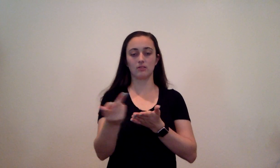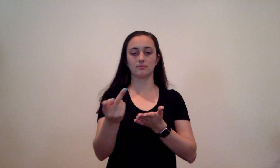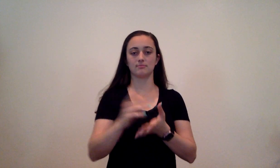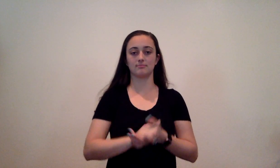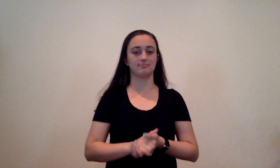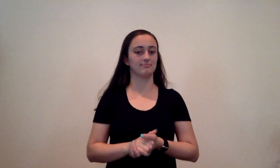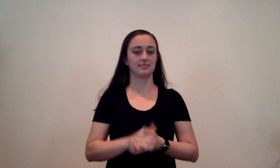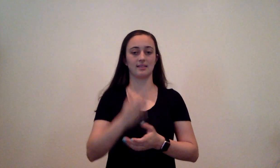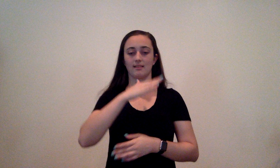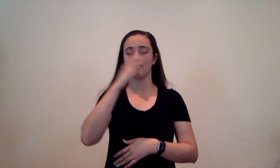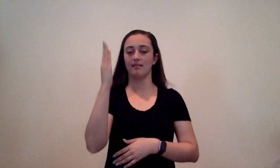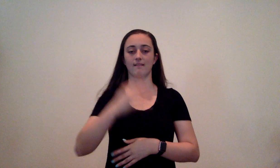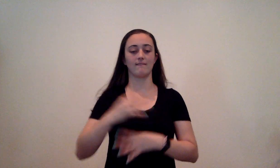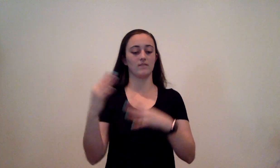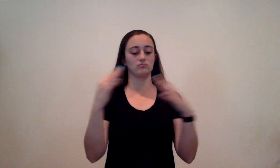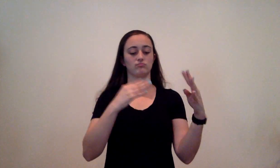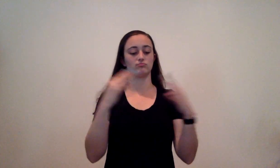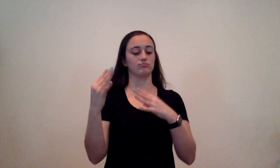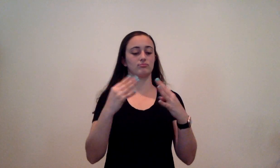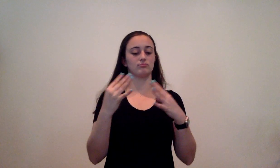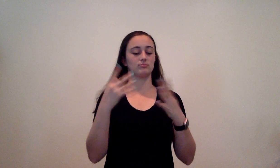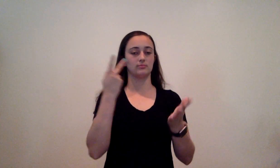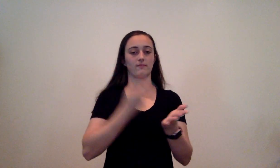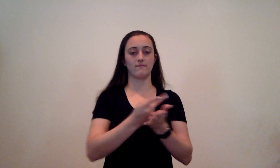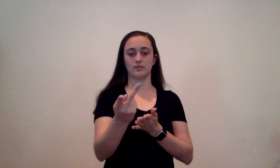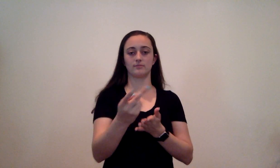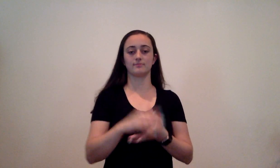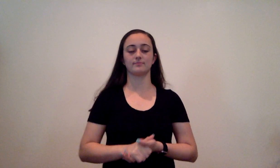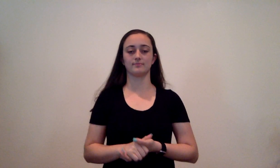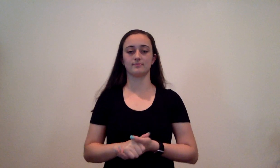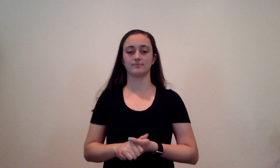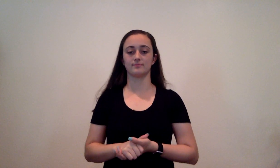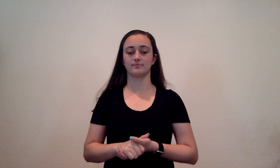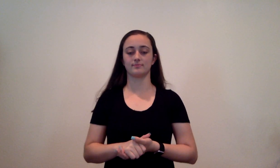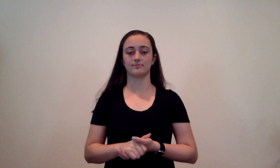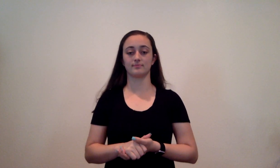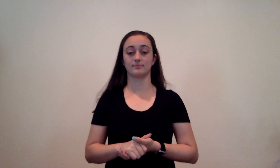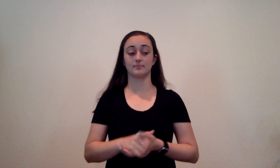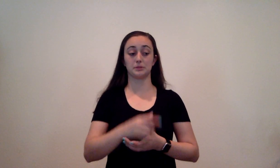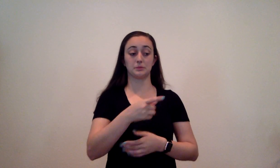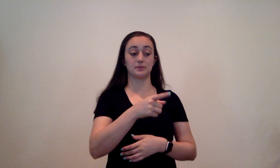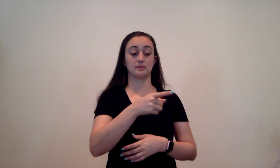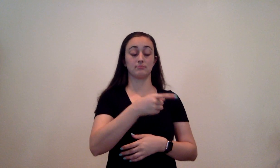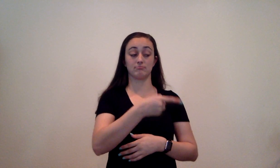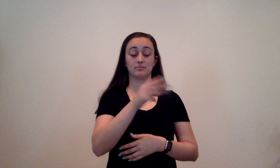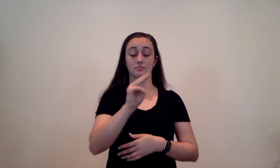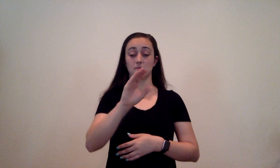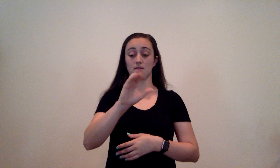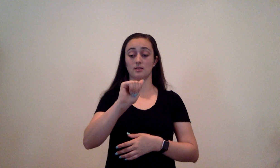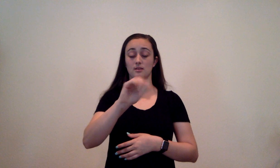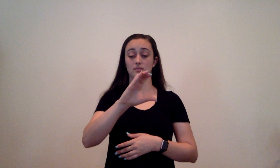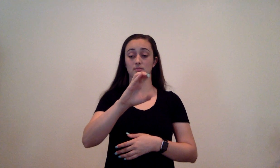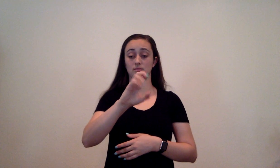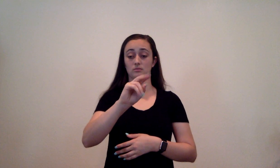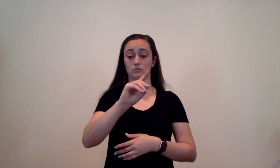Even though Alexander the Great was a Macedonian prince, he did grow up in Greece and he loved Greek culture